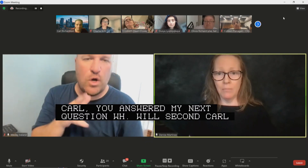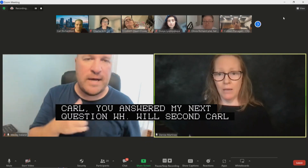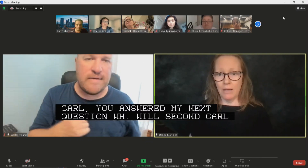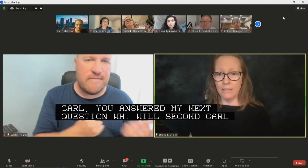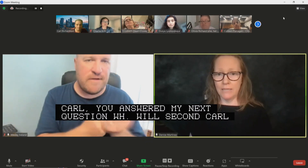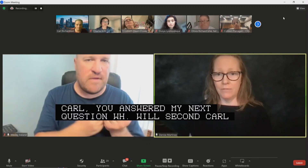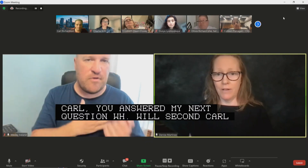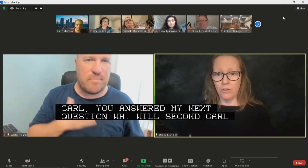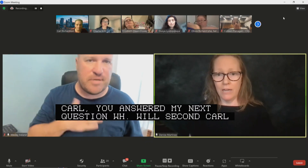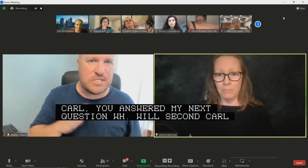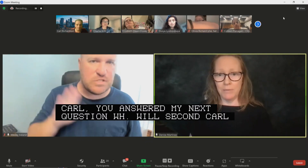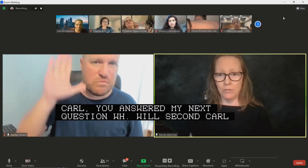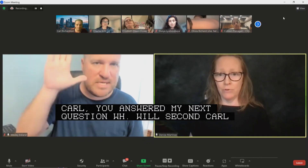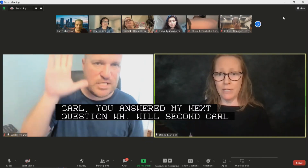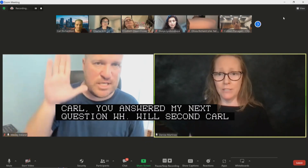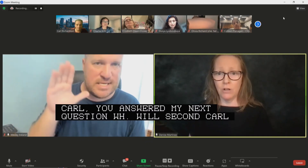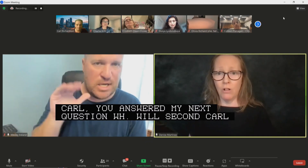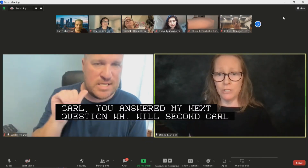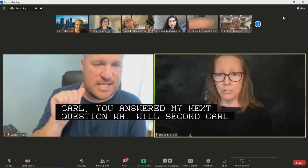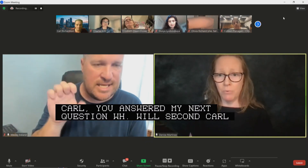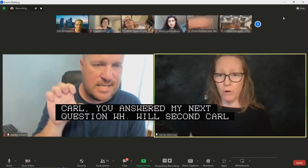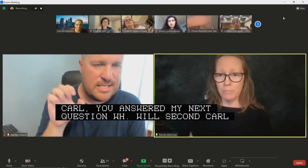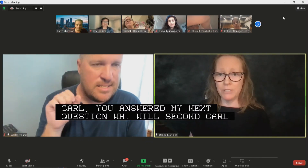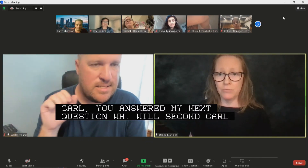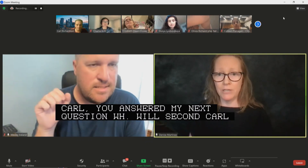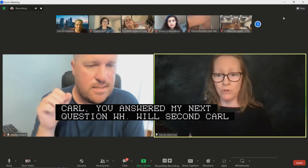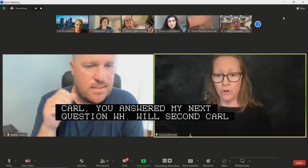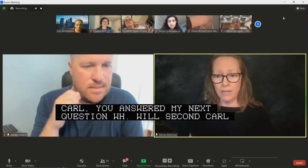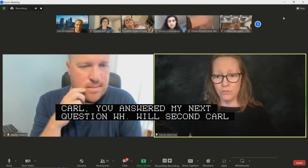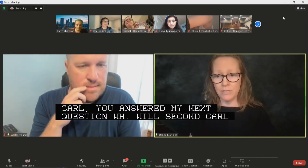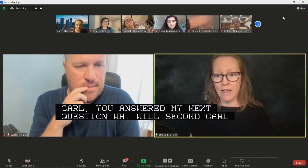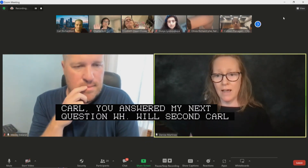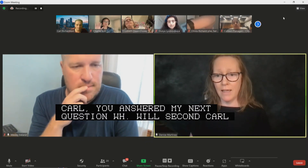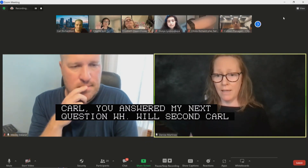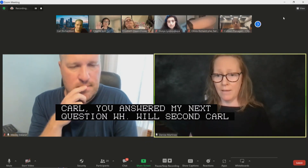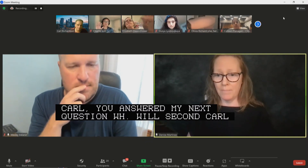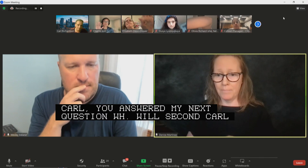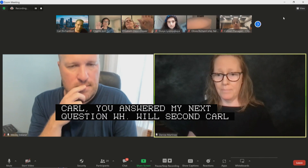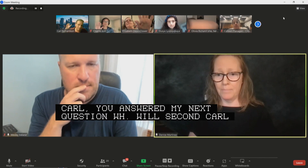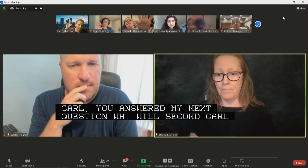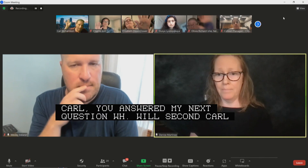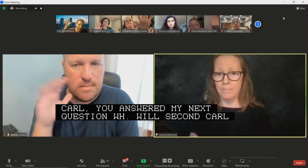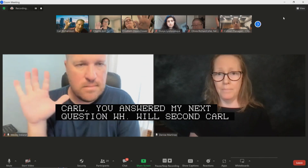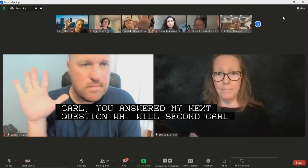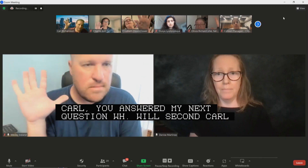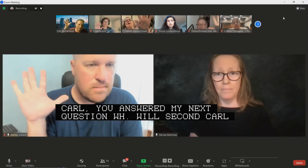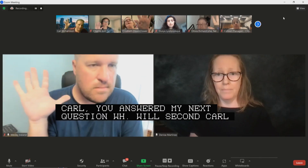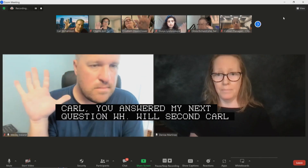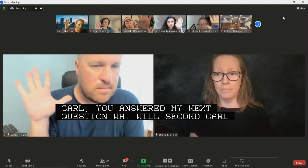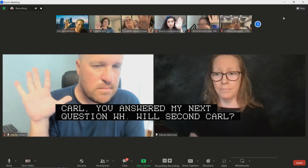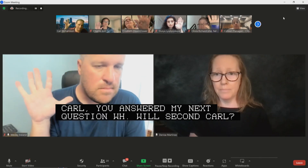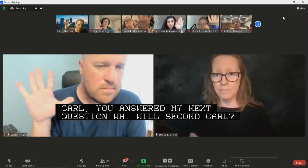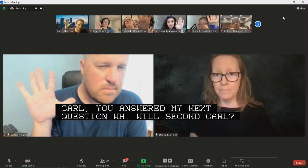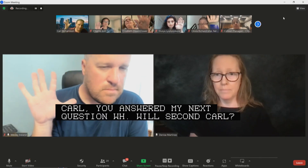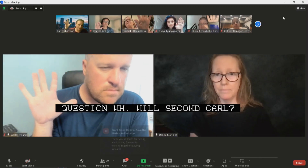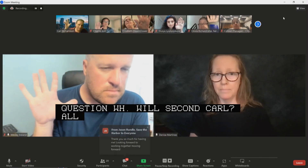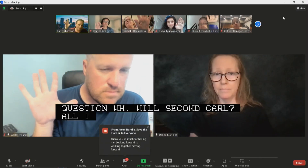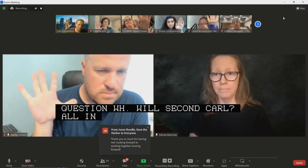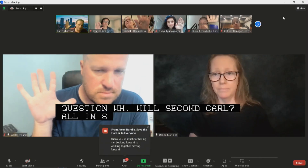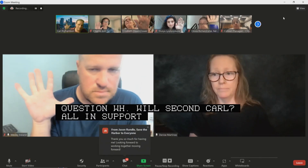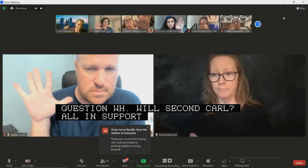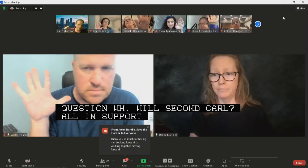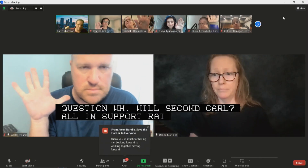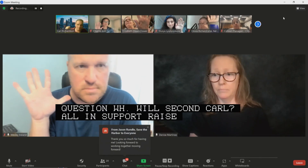Charlie Kim, I identify your hand being raised. All in support, please raise your hand or say aye. Aye.